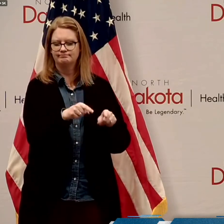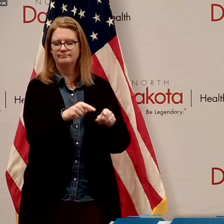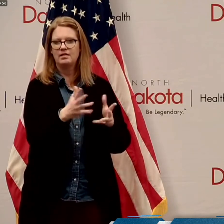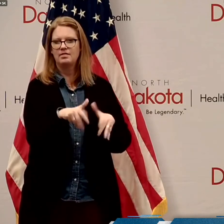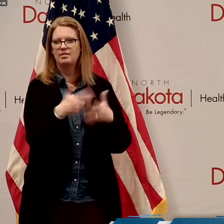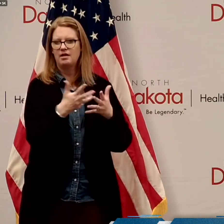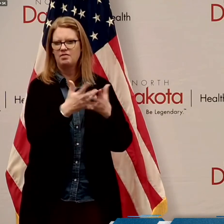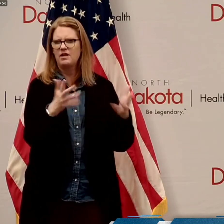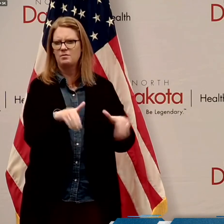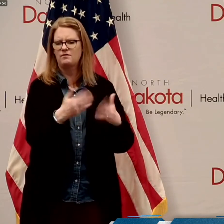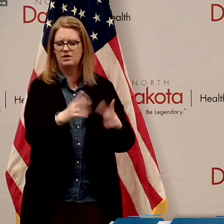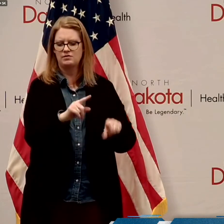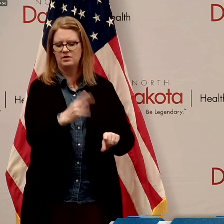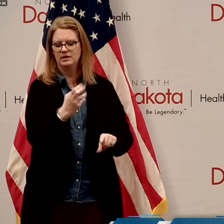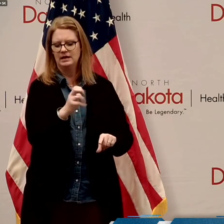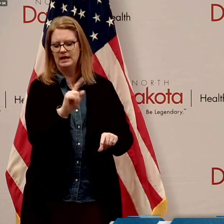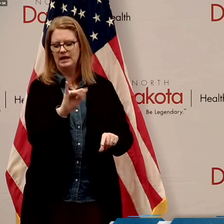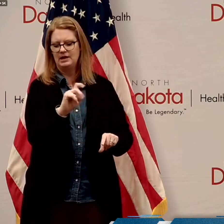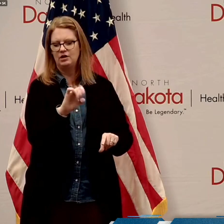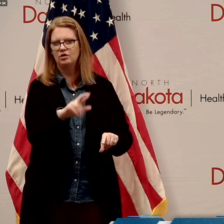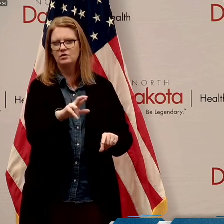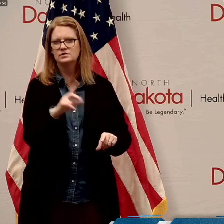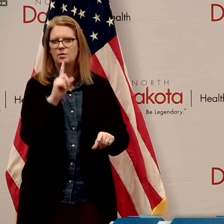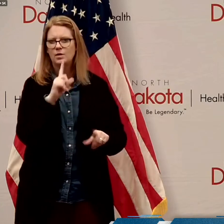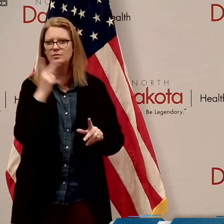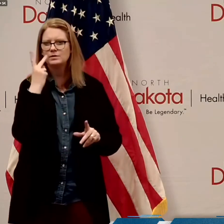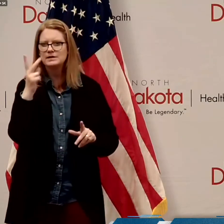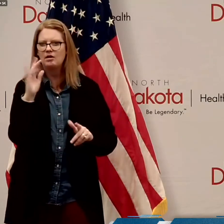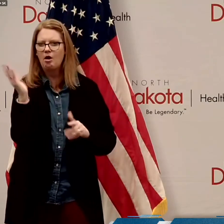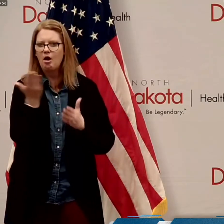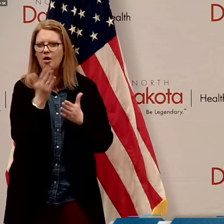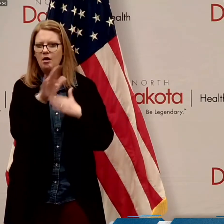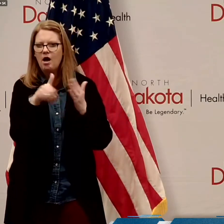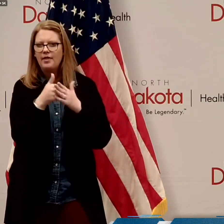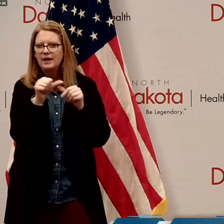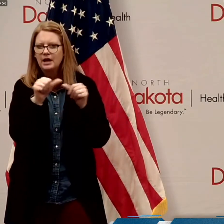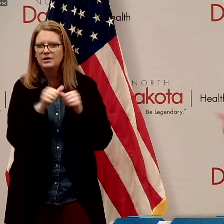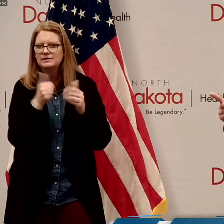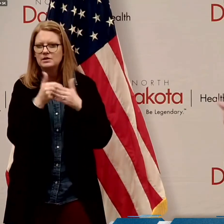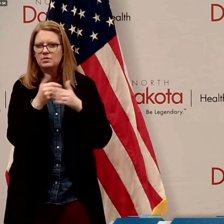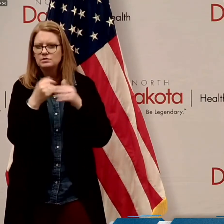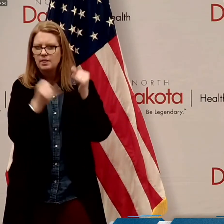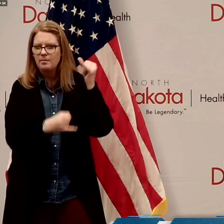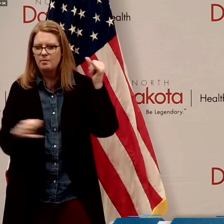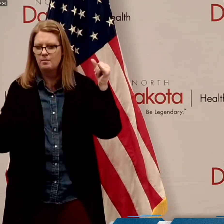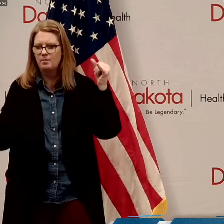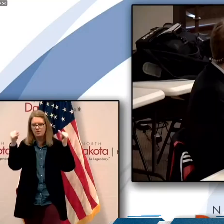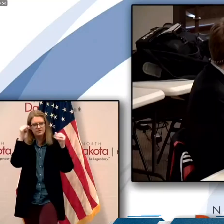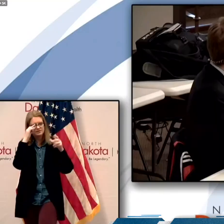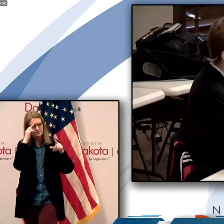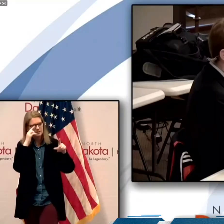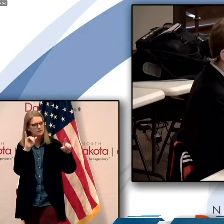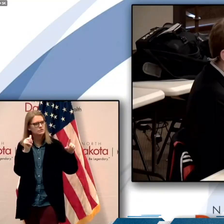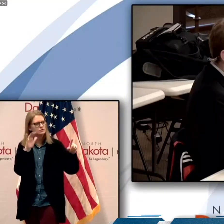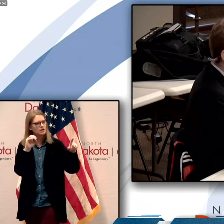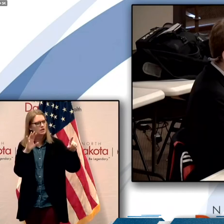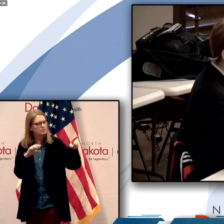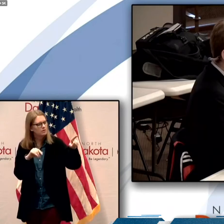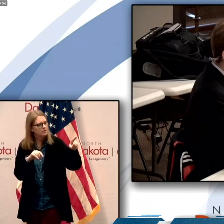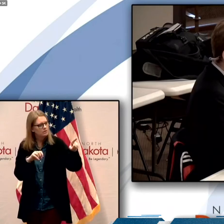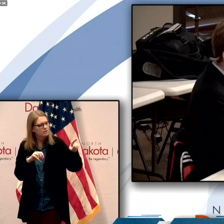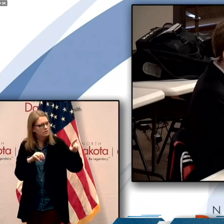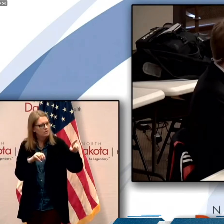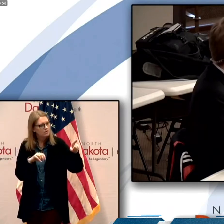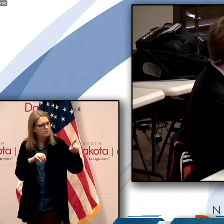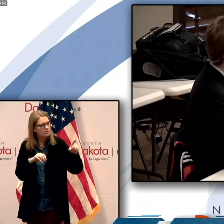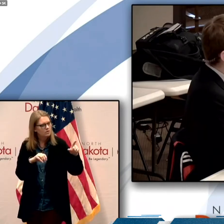there. So we're looking beyond our borders for sure. Jacob, and then we'll go online, and then Tulane. Governor, if I may, you say you